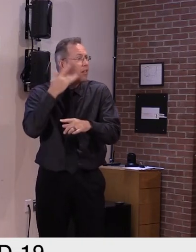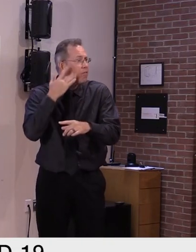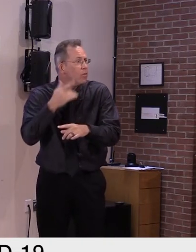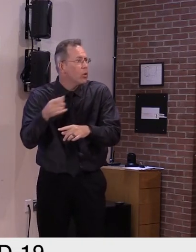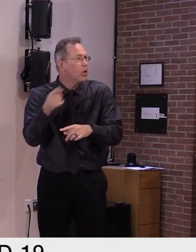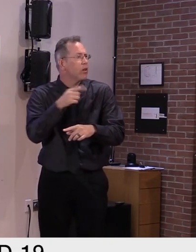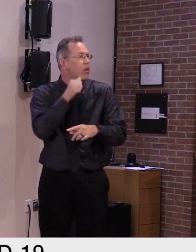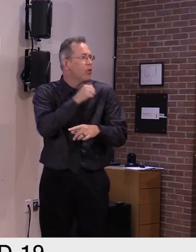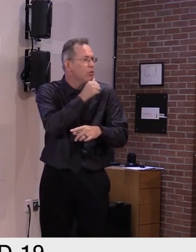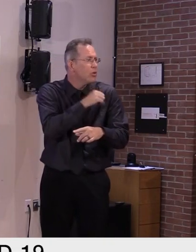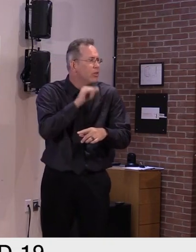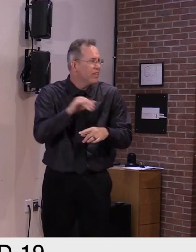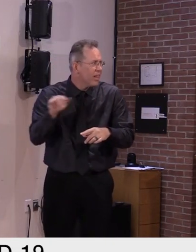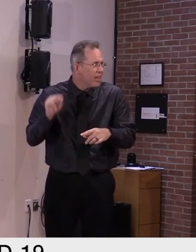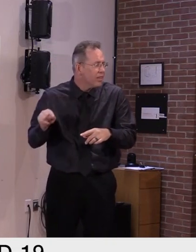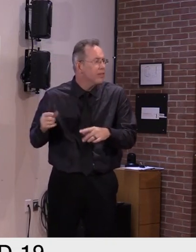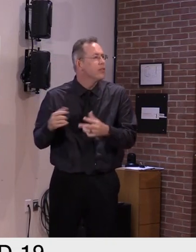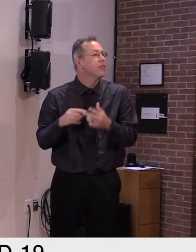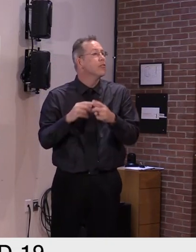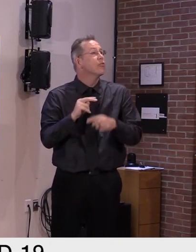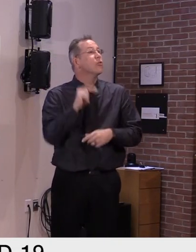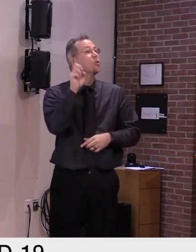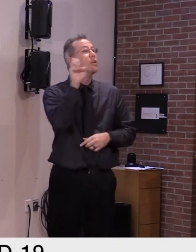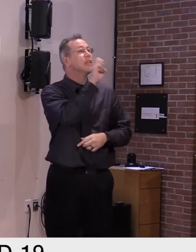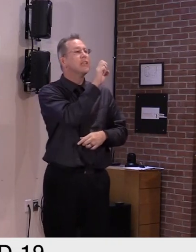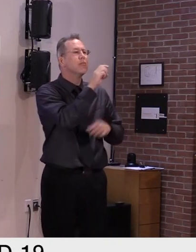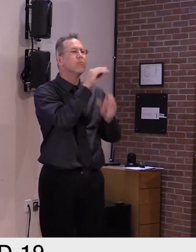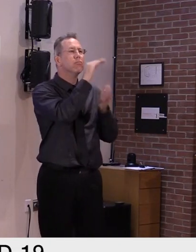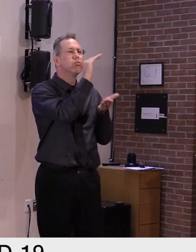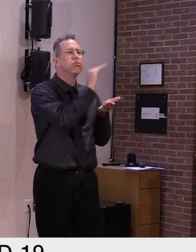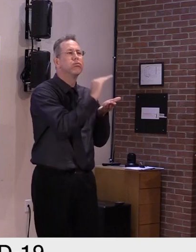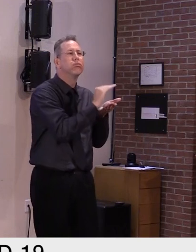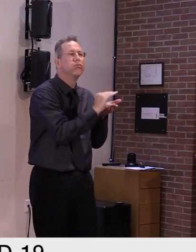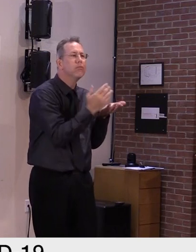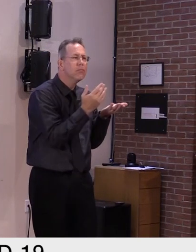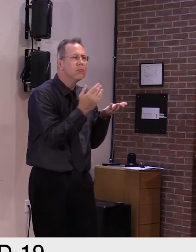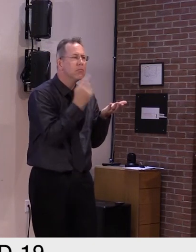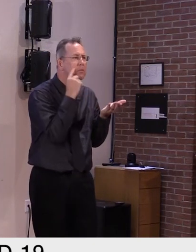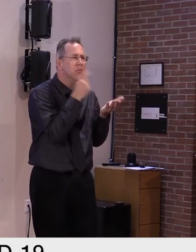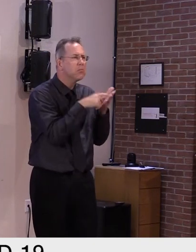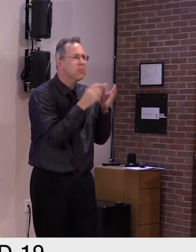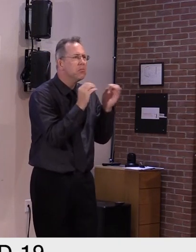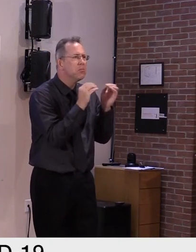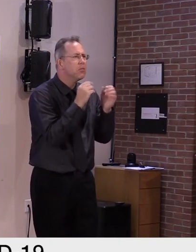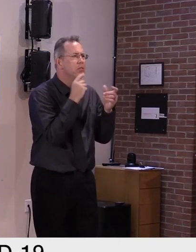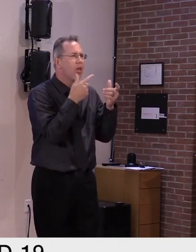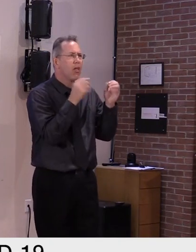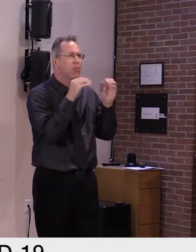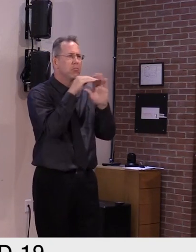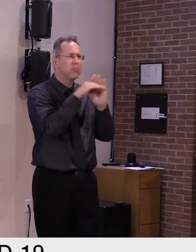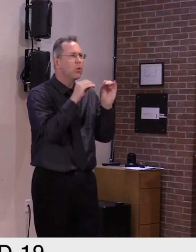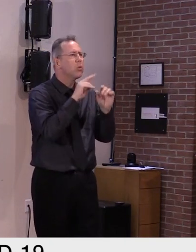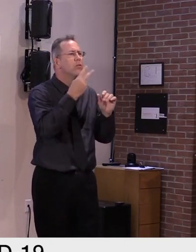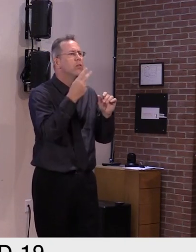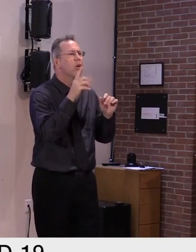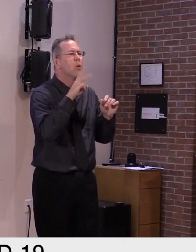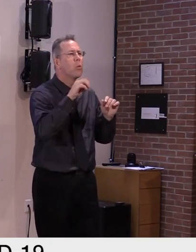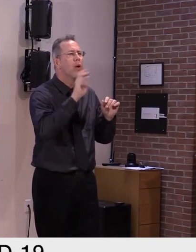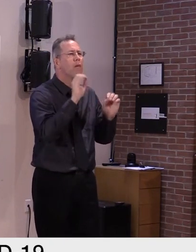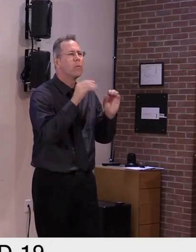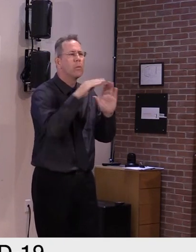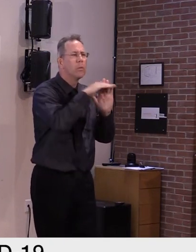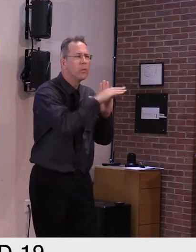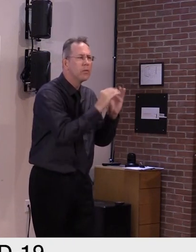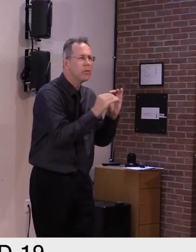the Northeast really was not part of the second wave, fortunately. If we go down to this developing third peak, this